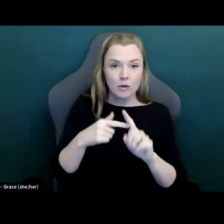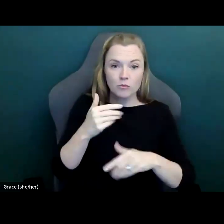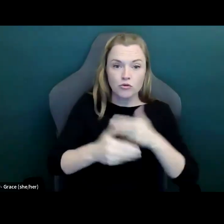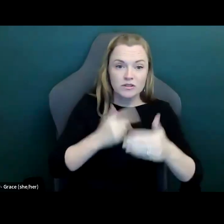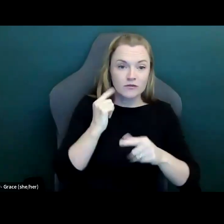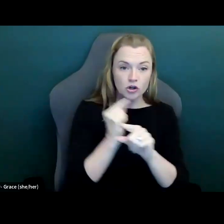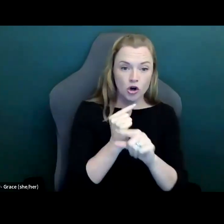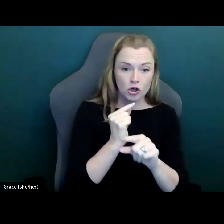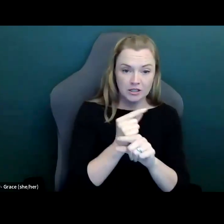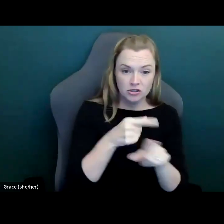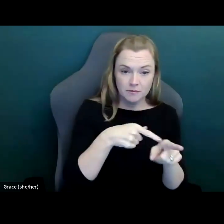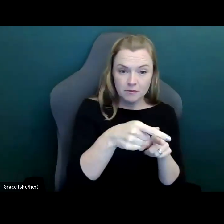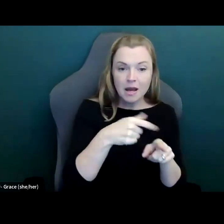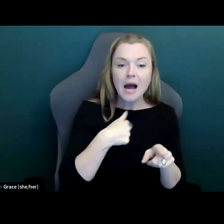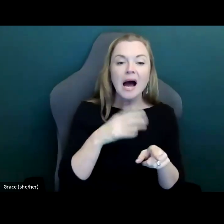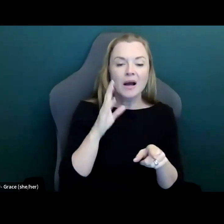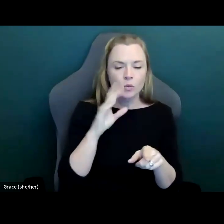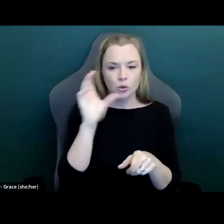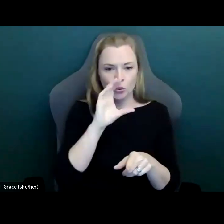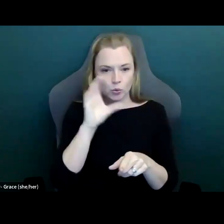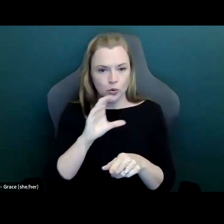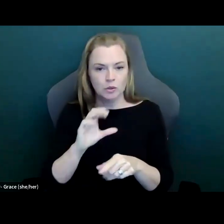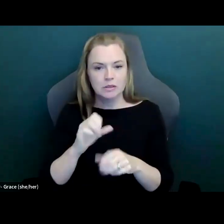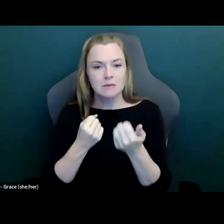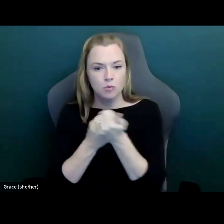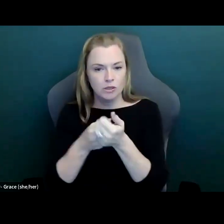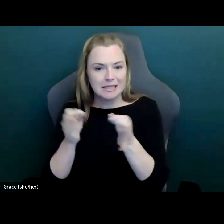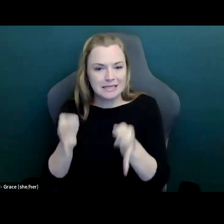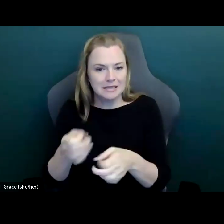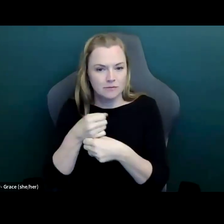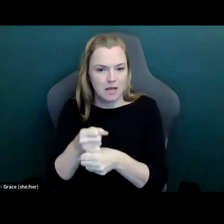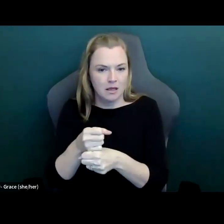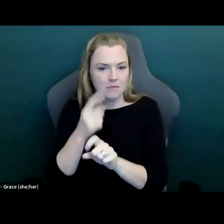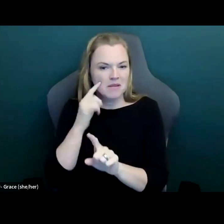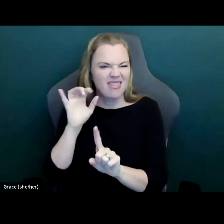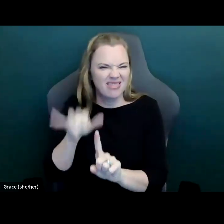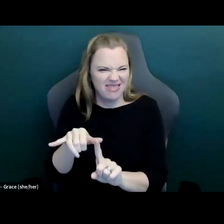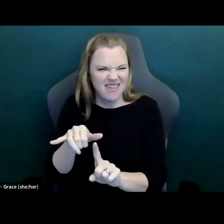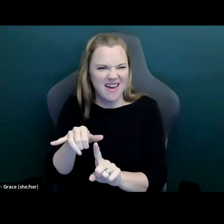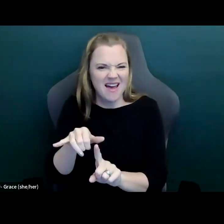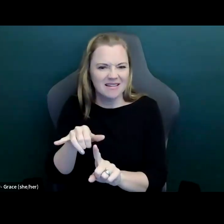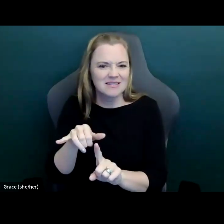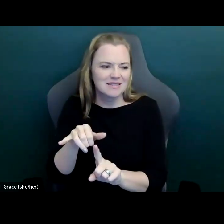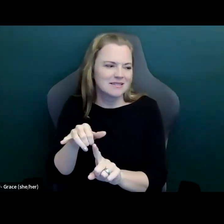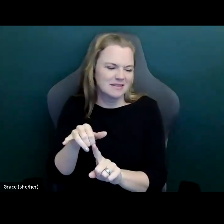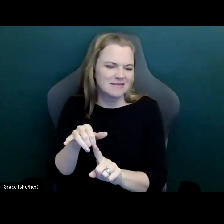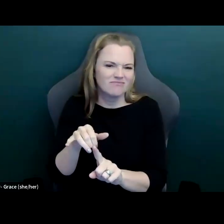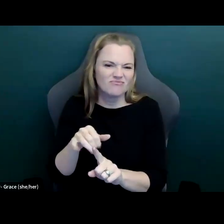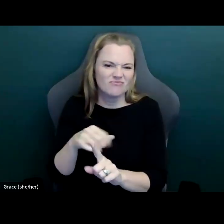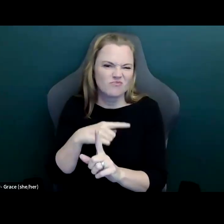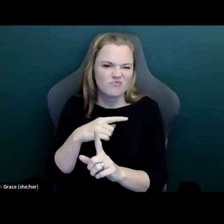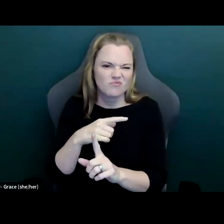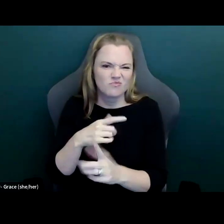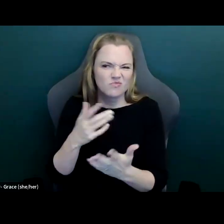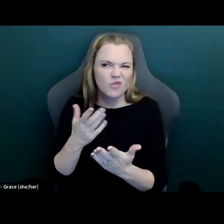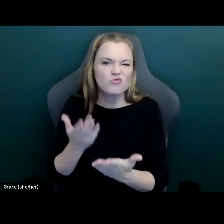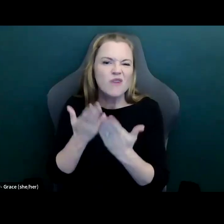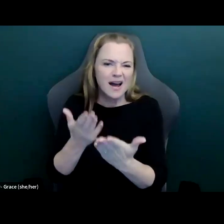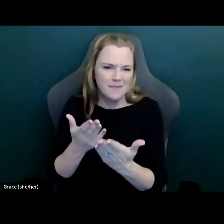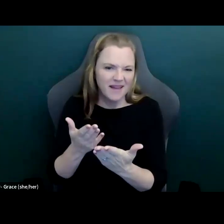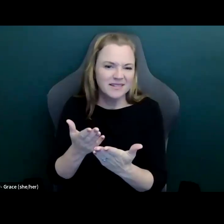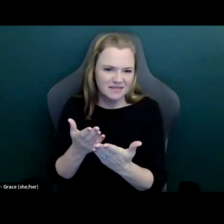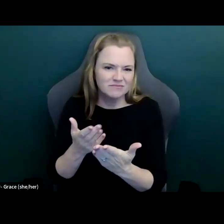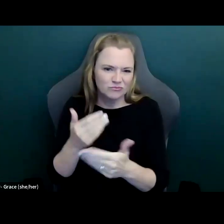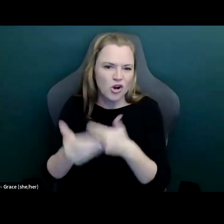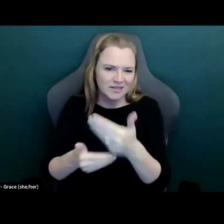would also Google supported decision making, since that's actually the process that's being recommended in the state of Maryland right now.